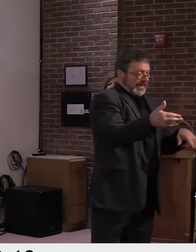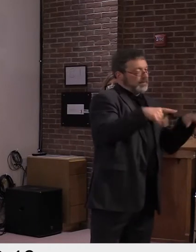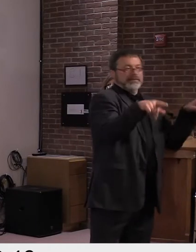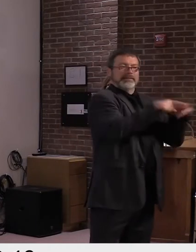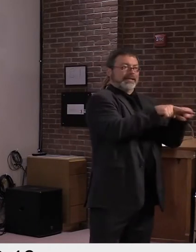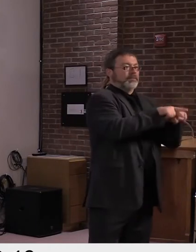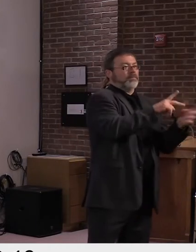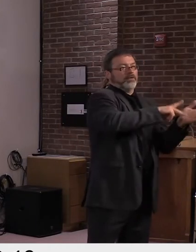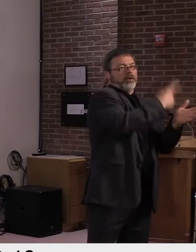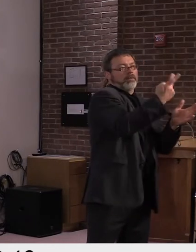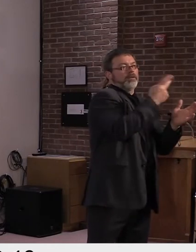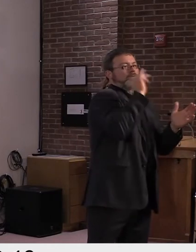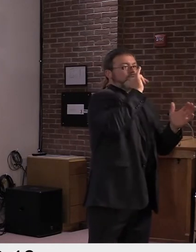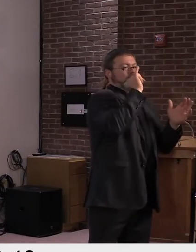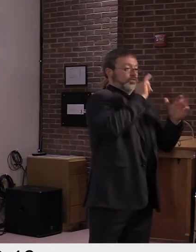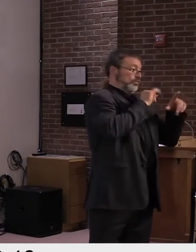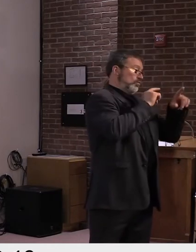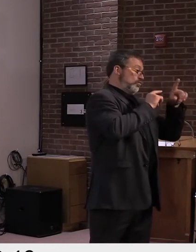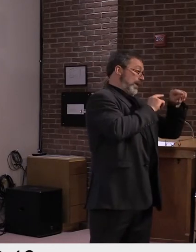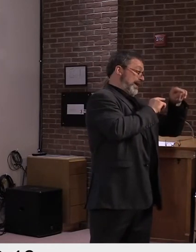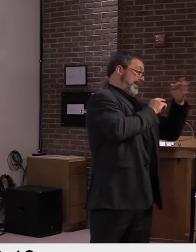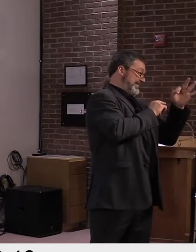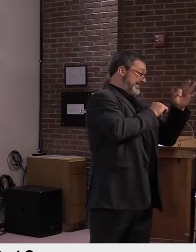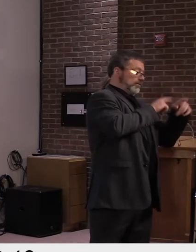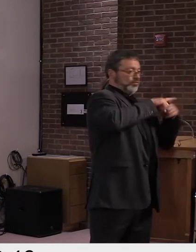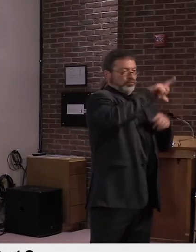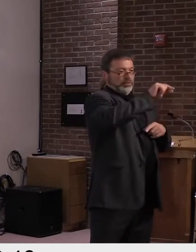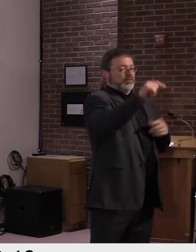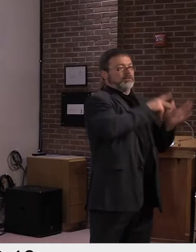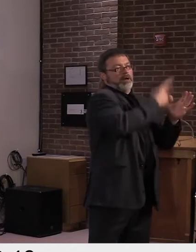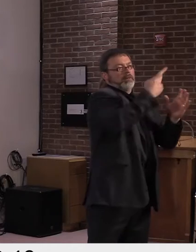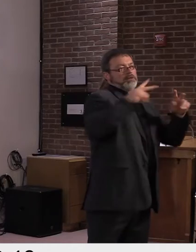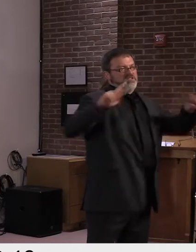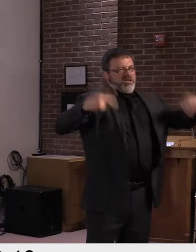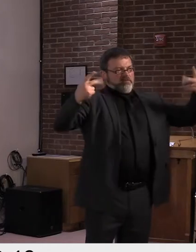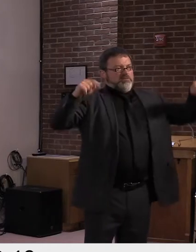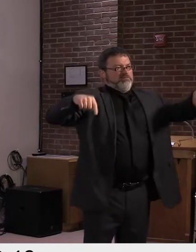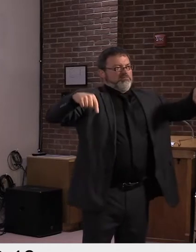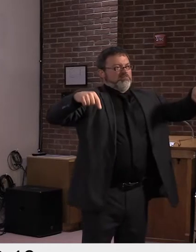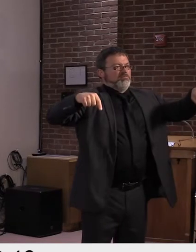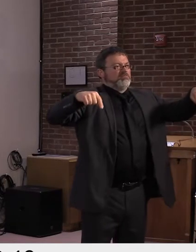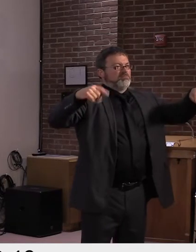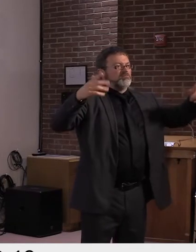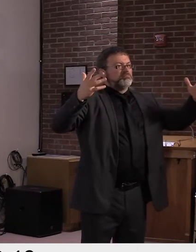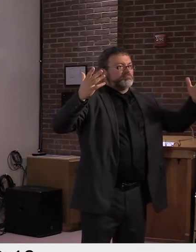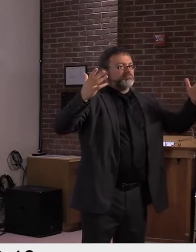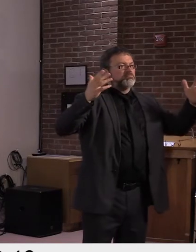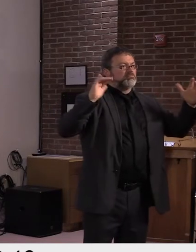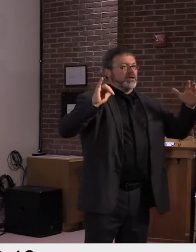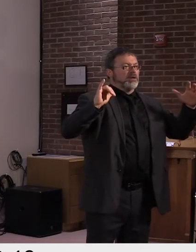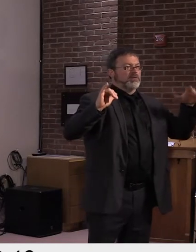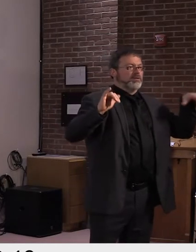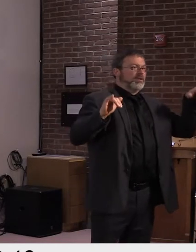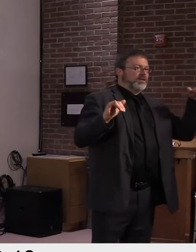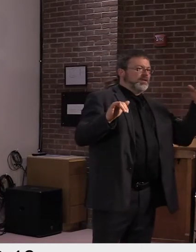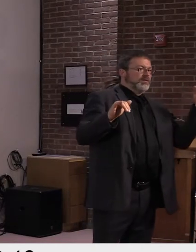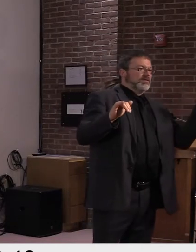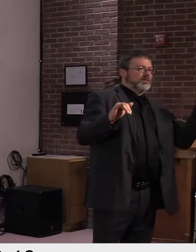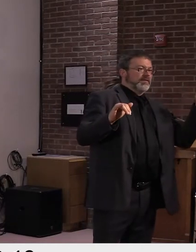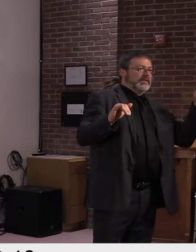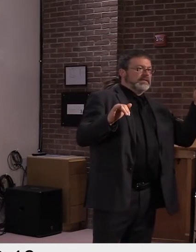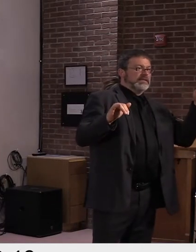going up to 9 and 17 for March and April of this year, whereas last year they were 4 and